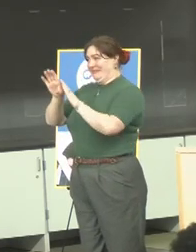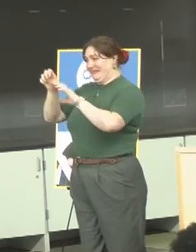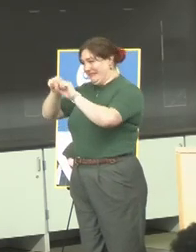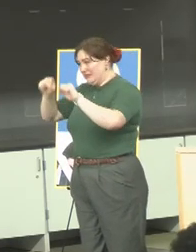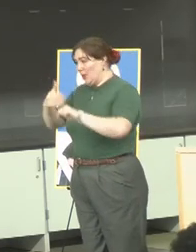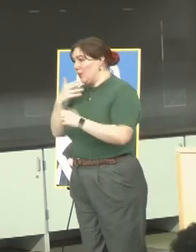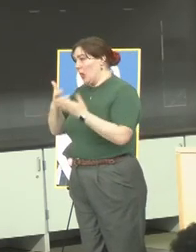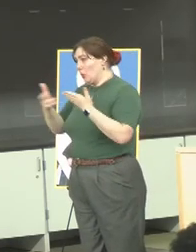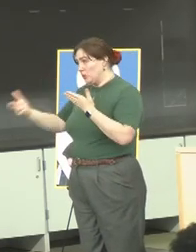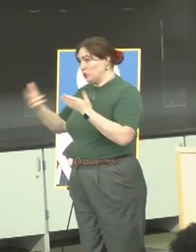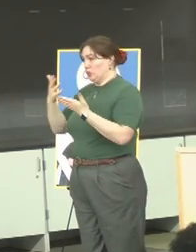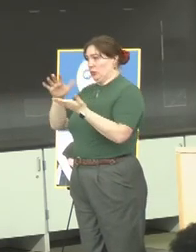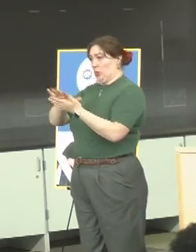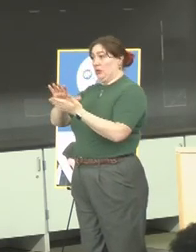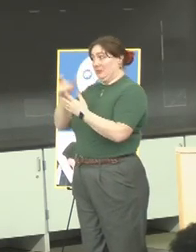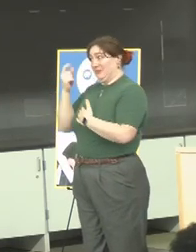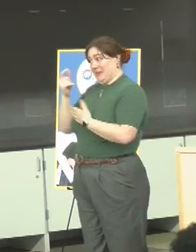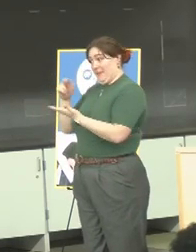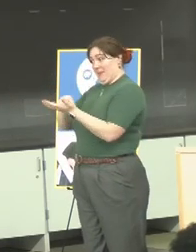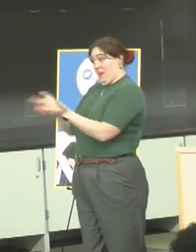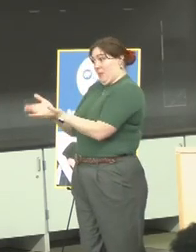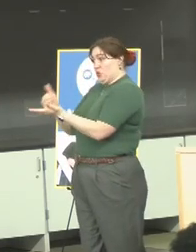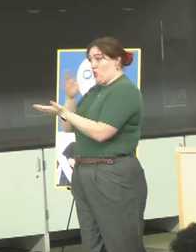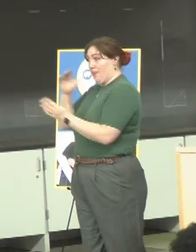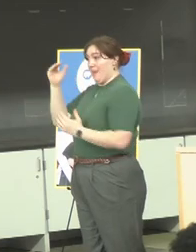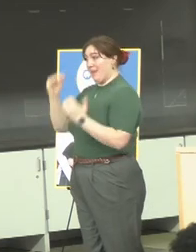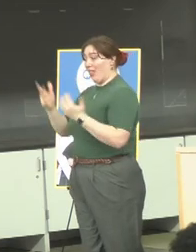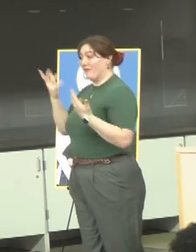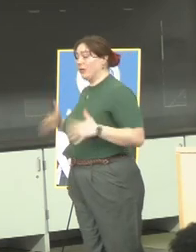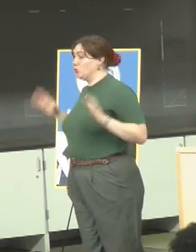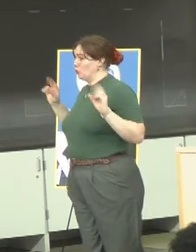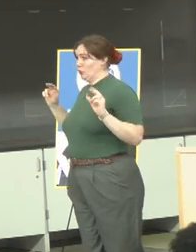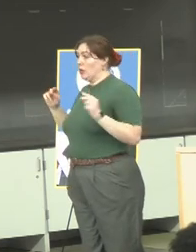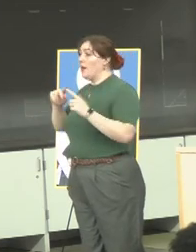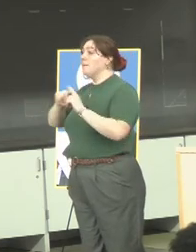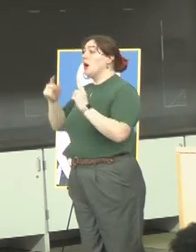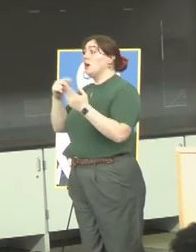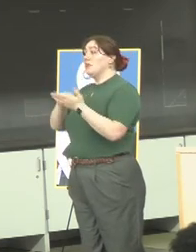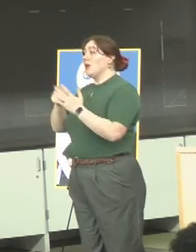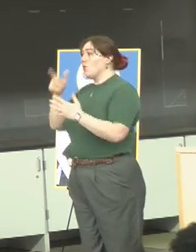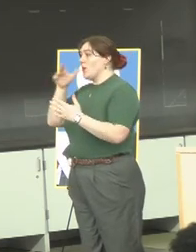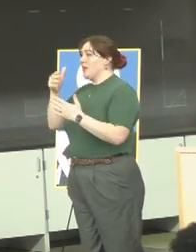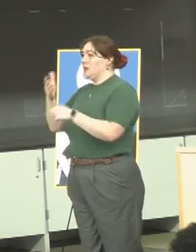budget will not be balanced. However, we will be in a stronger position.